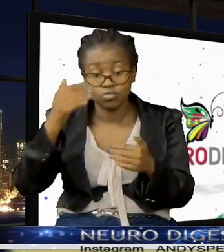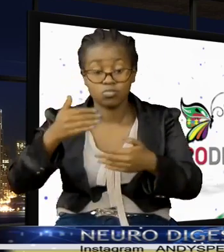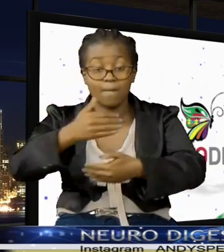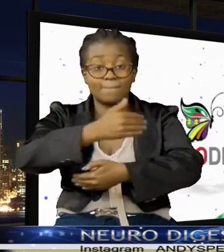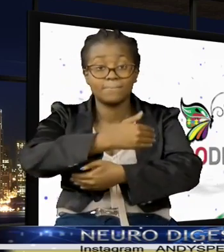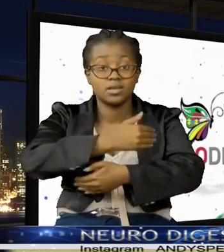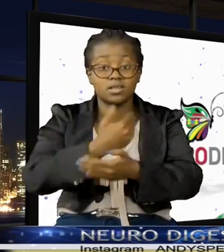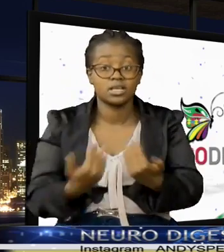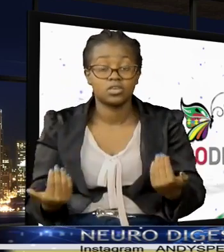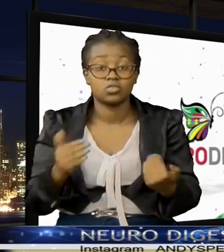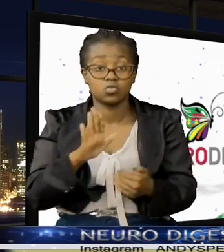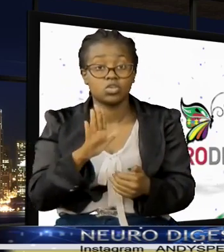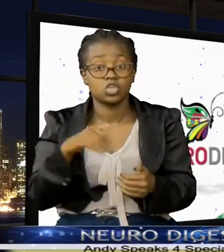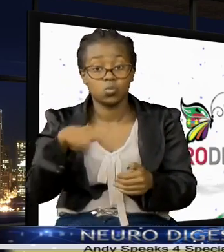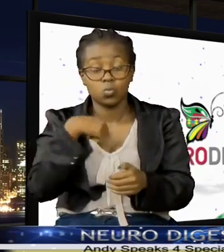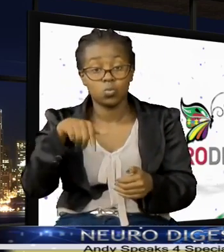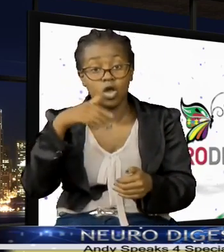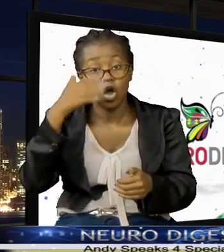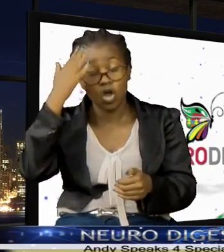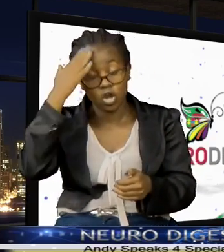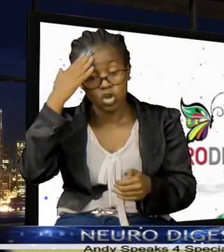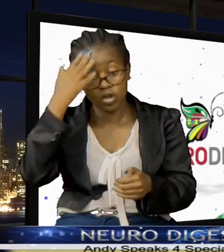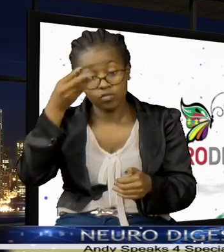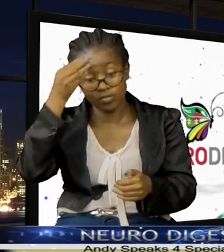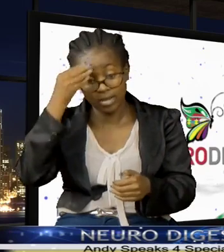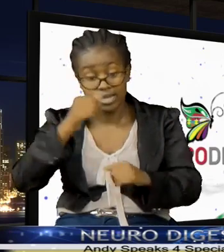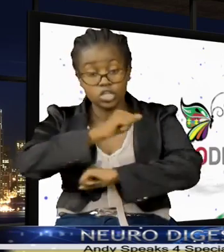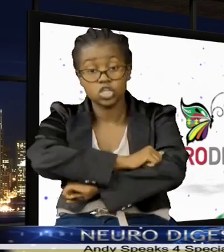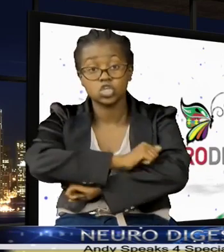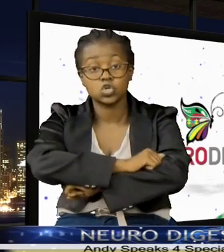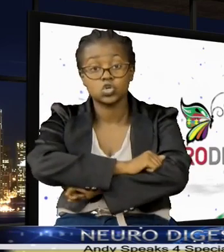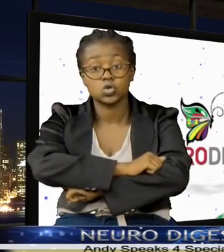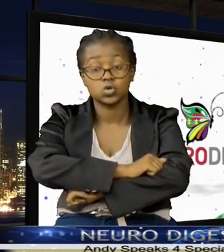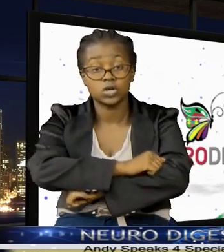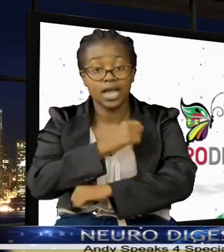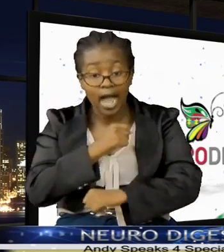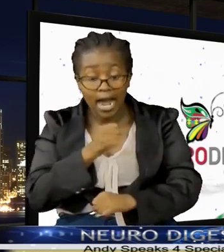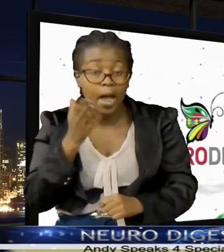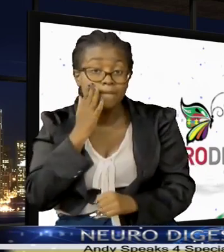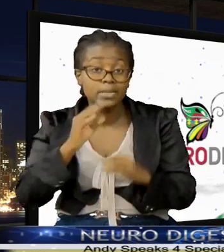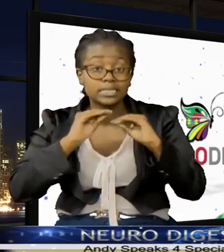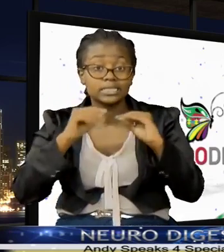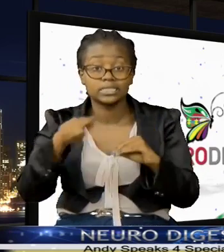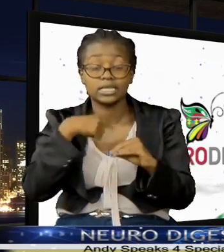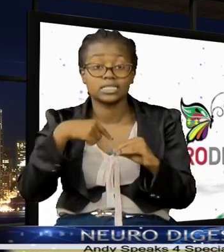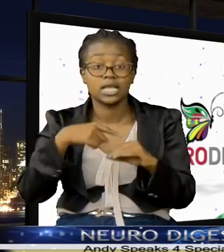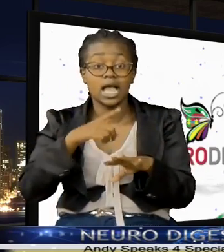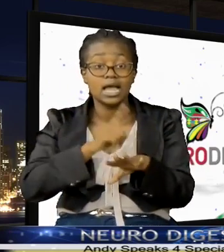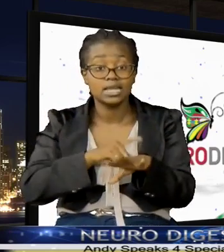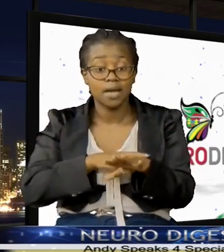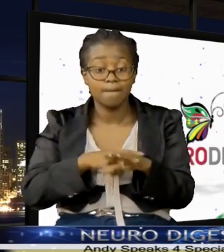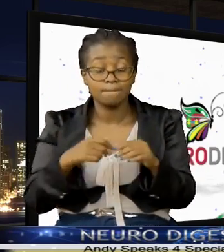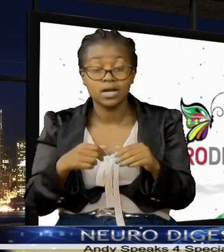embrace your child. We all know, and we have learned in school, and even our grandmothers have taught us as mothers, when a child